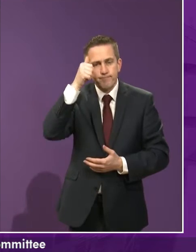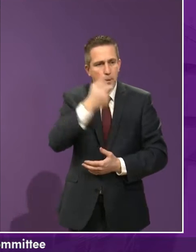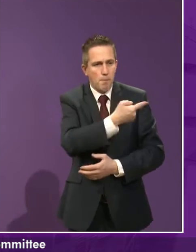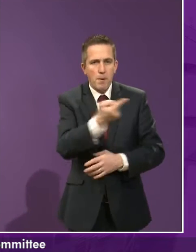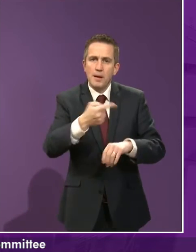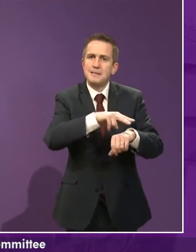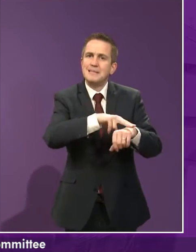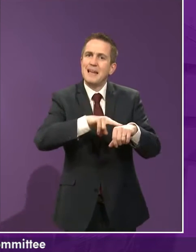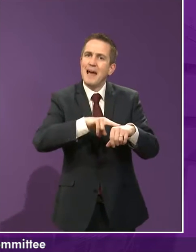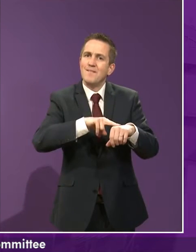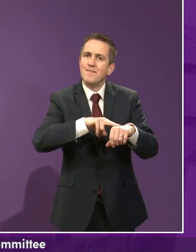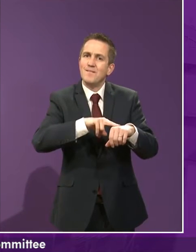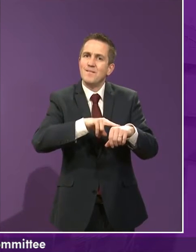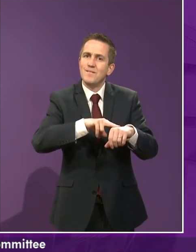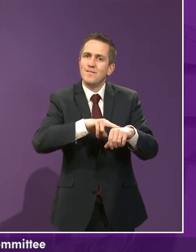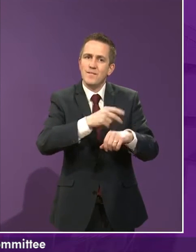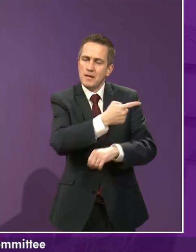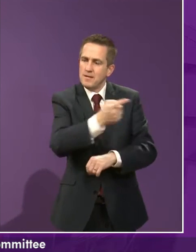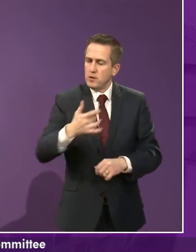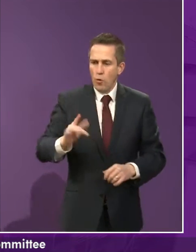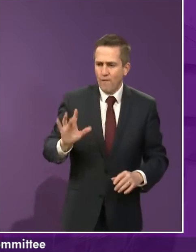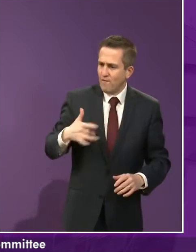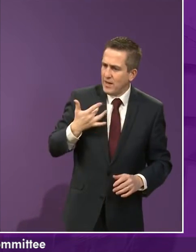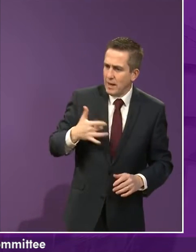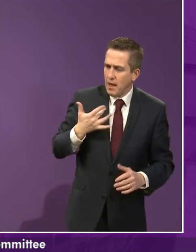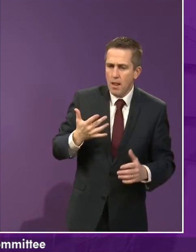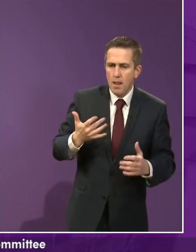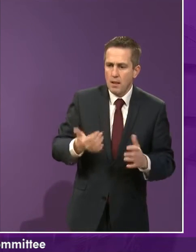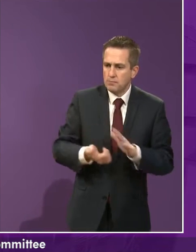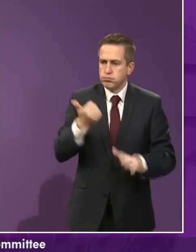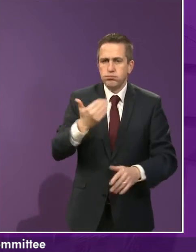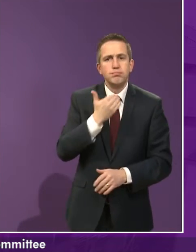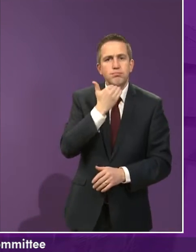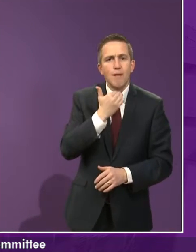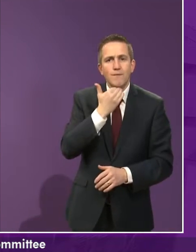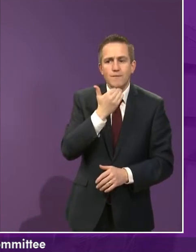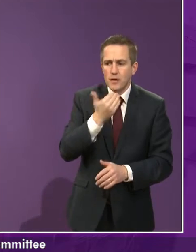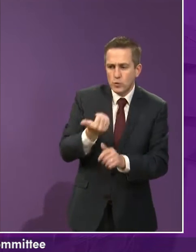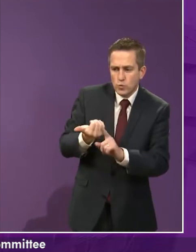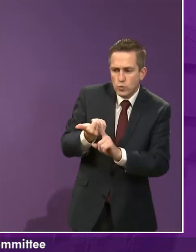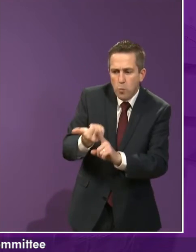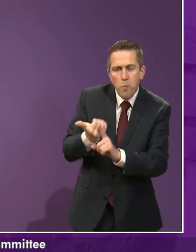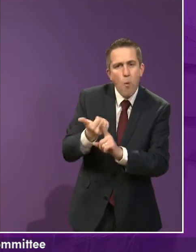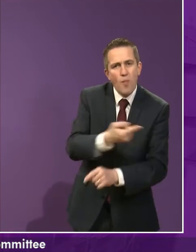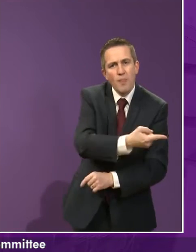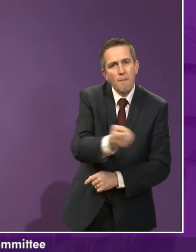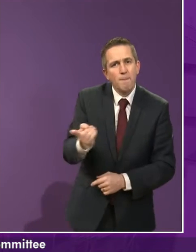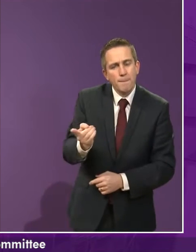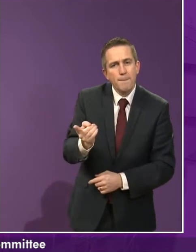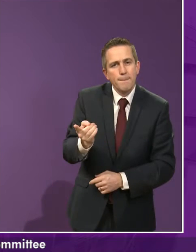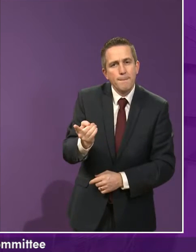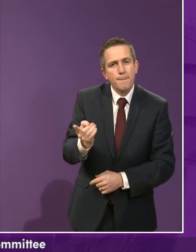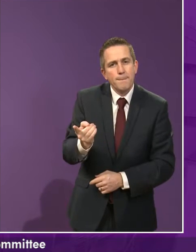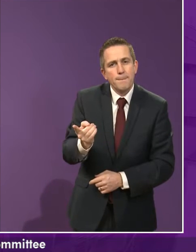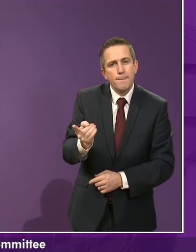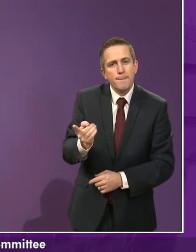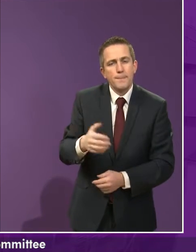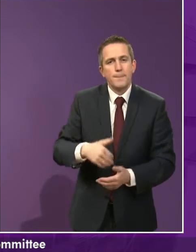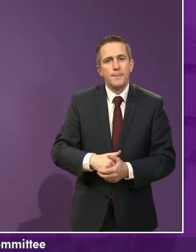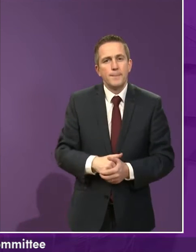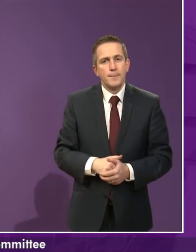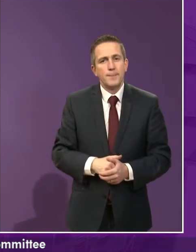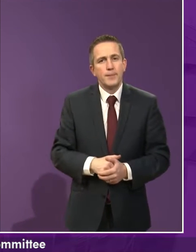feel less equipped to support. It's not for